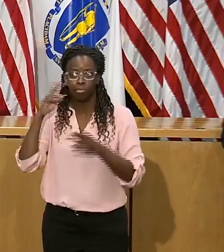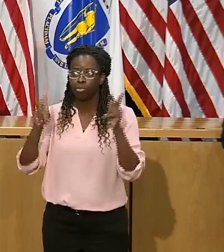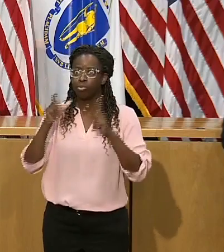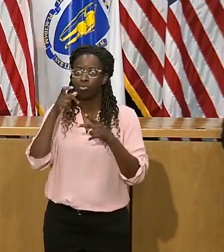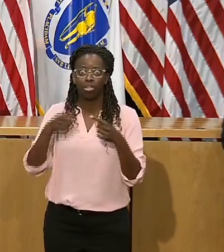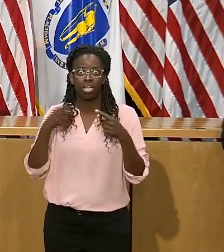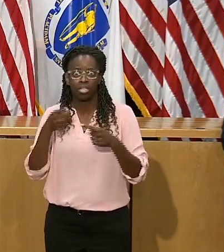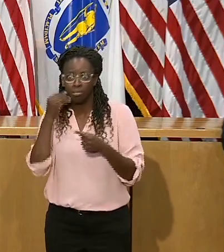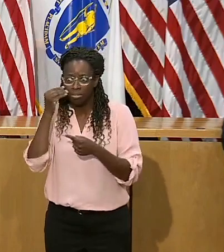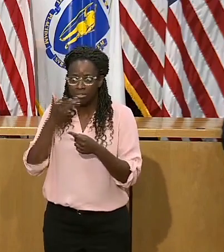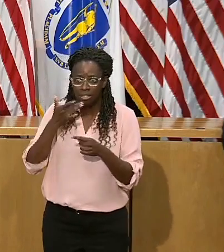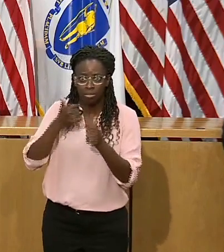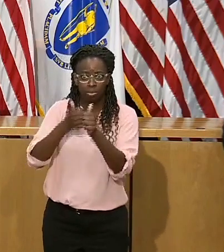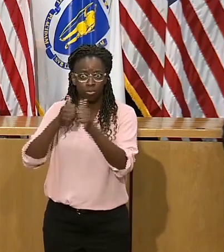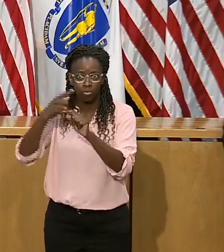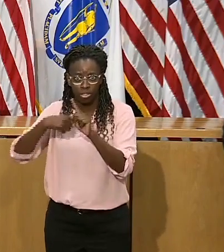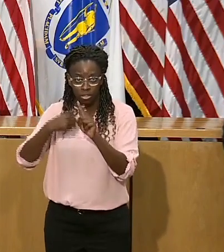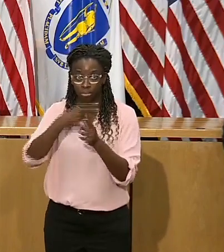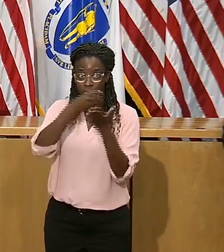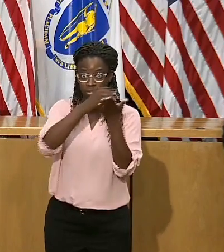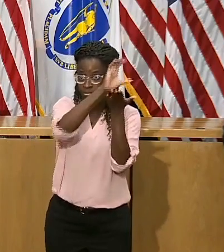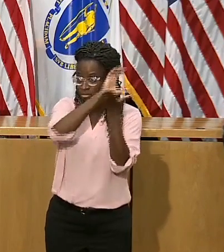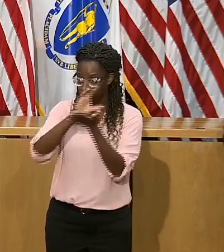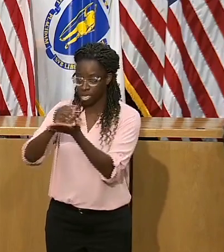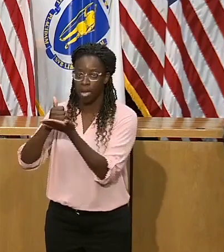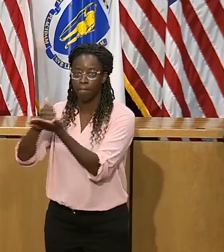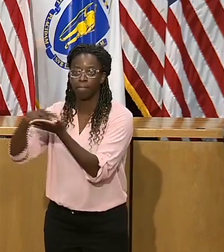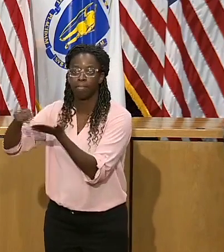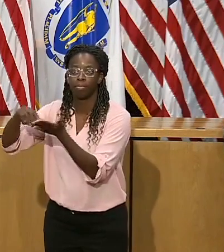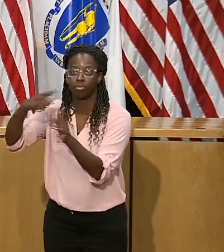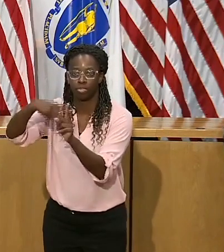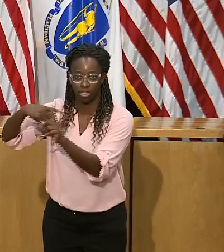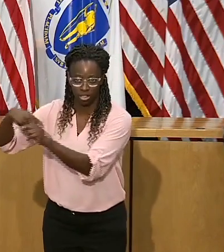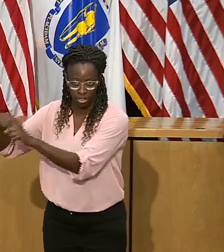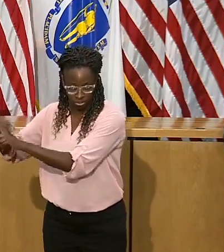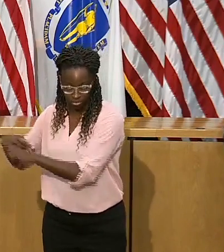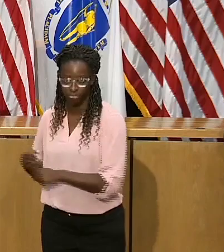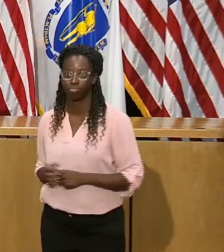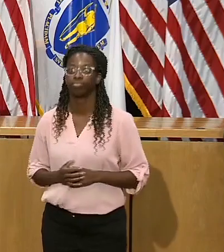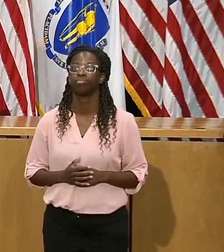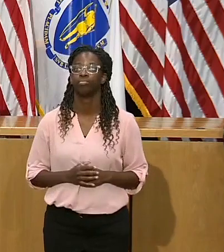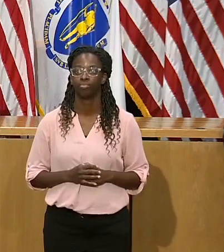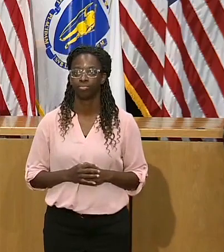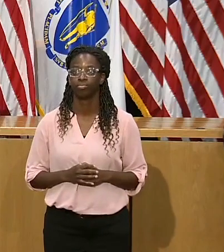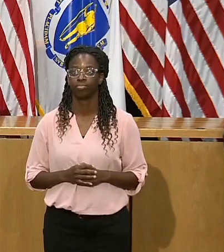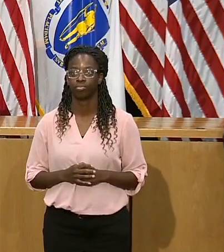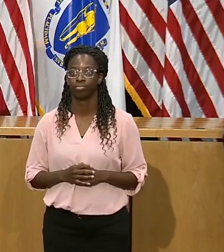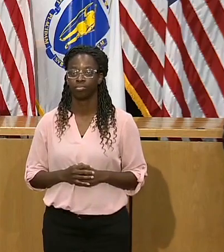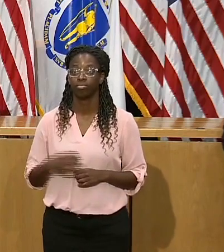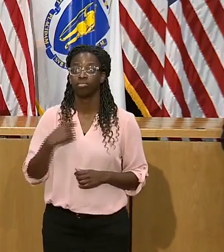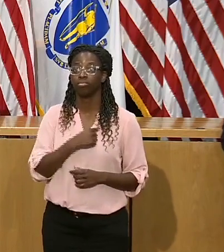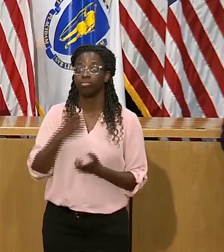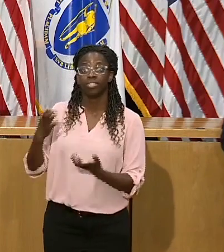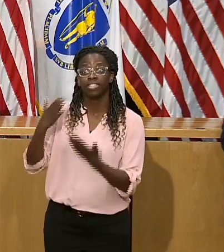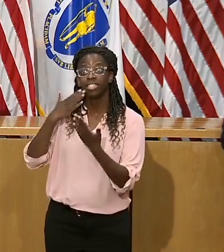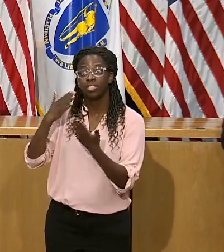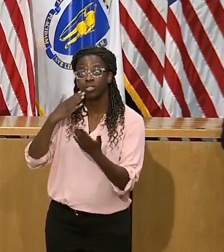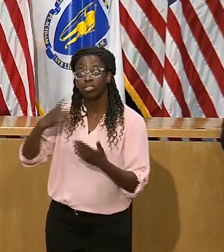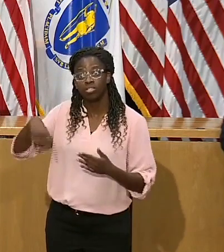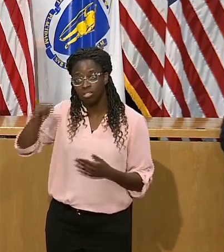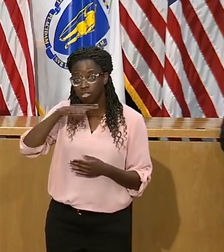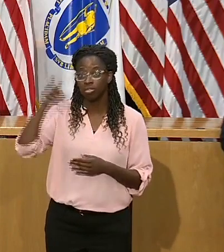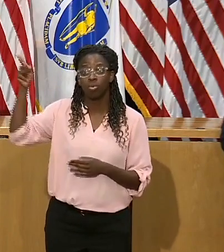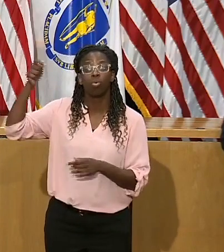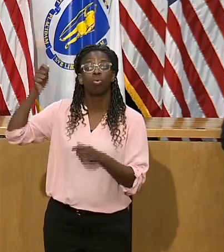build affordable housing in our mass rental rounds. Thanks to incredible efforts on behalf of the courts, housing advocates, and